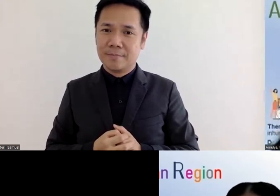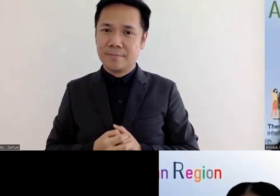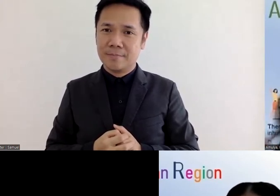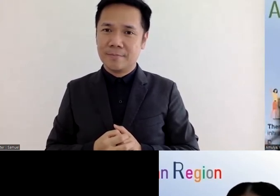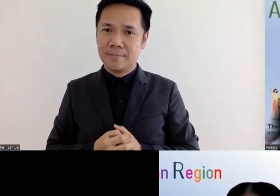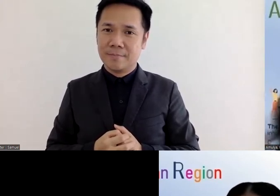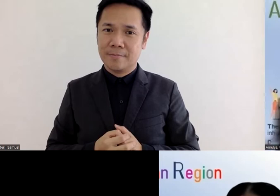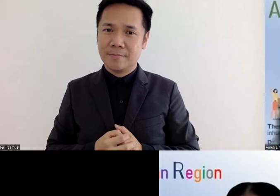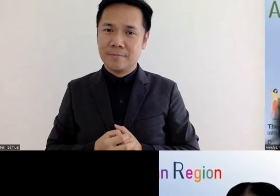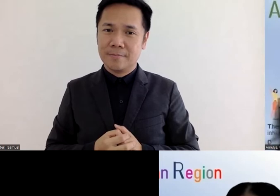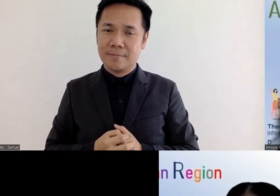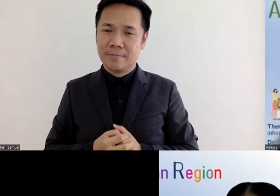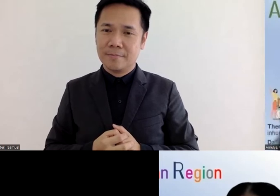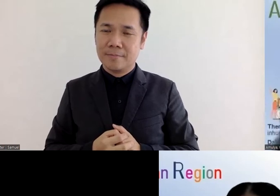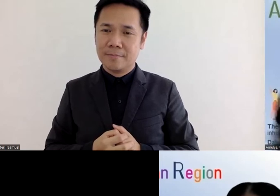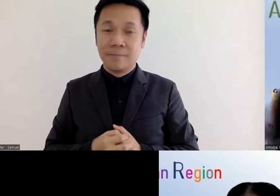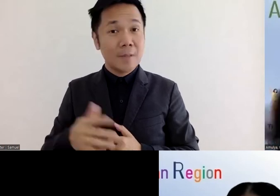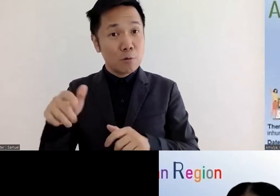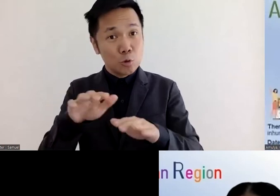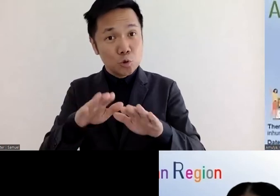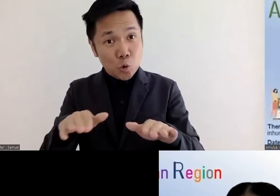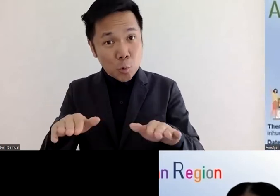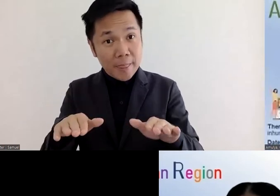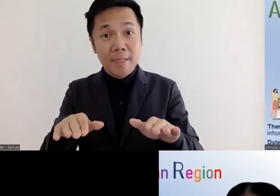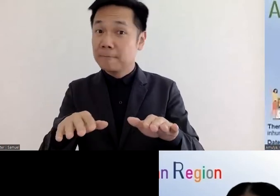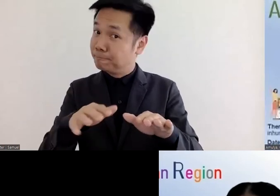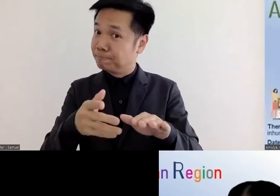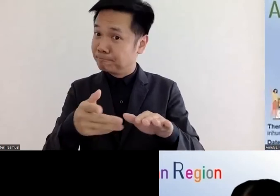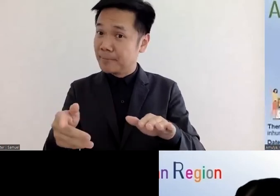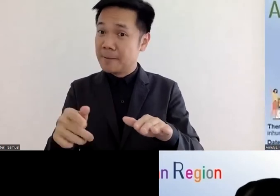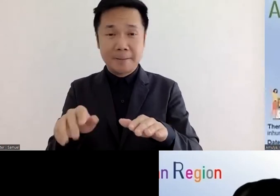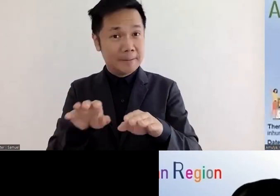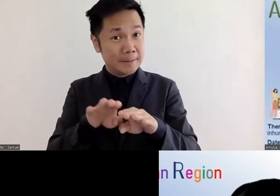If other children will get